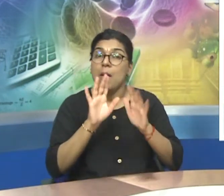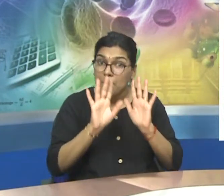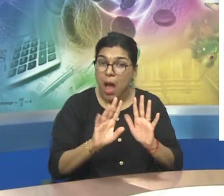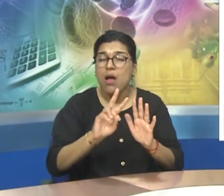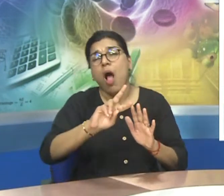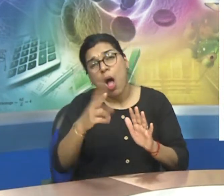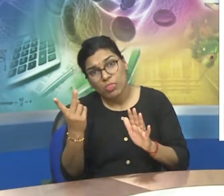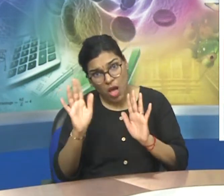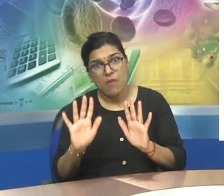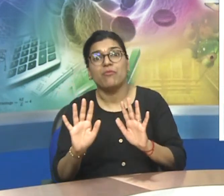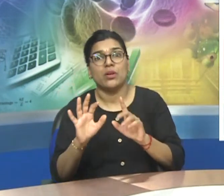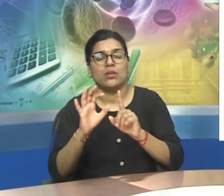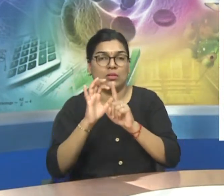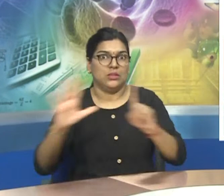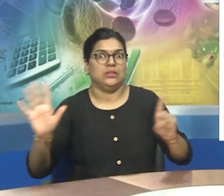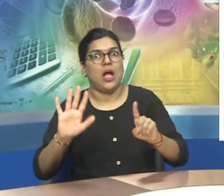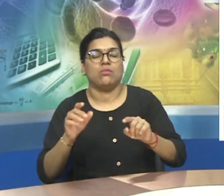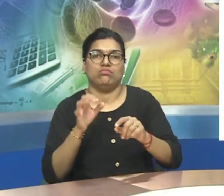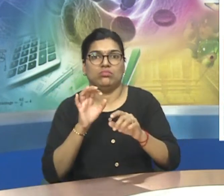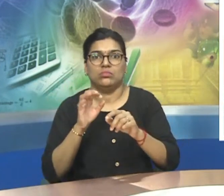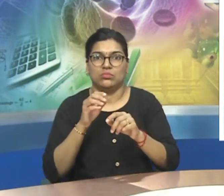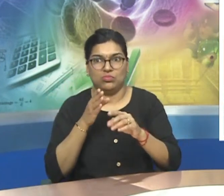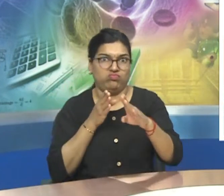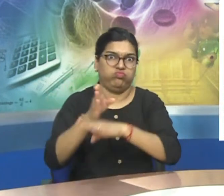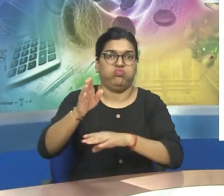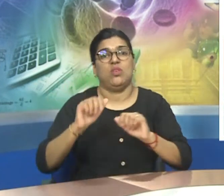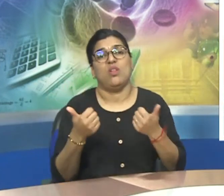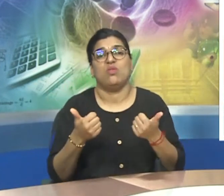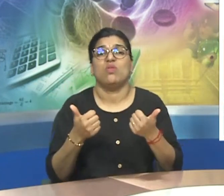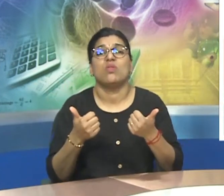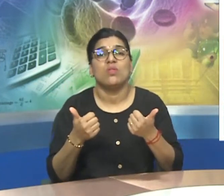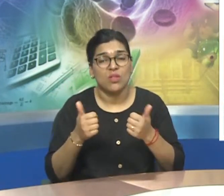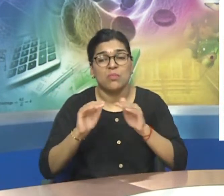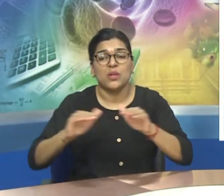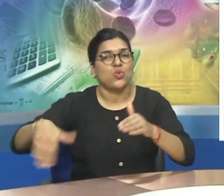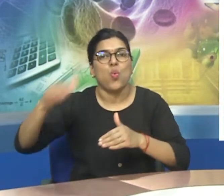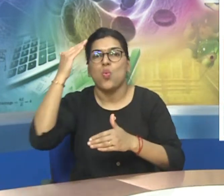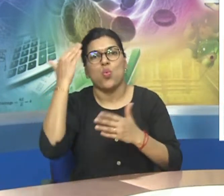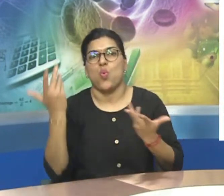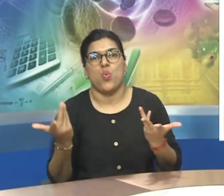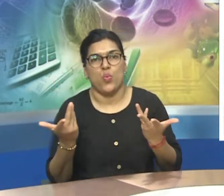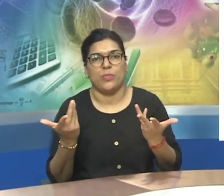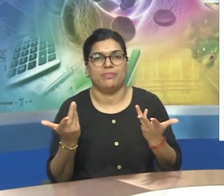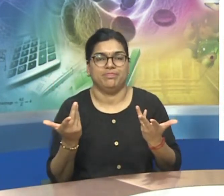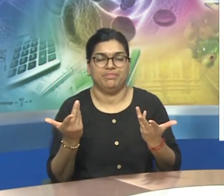So it can hurt the skin, which is dangerous.